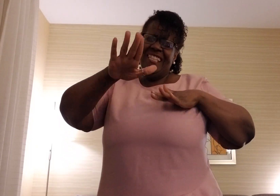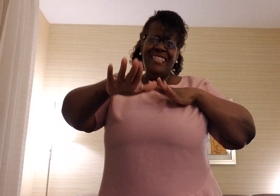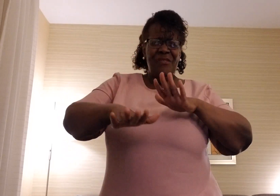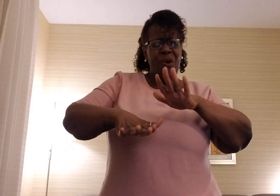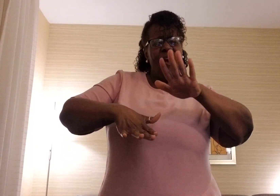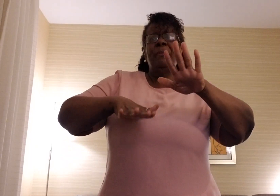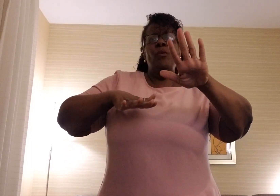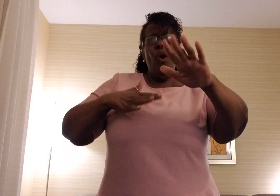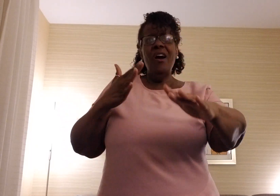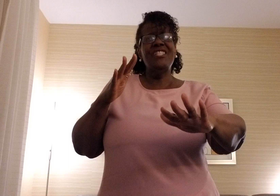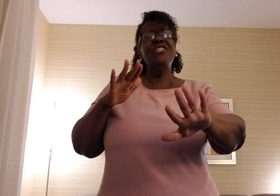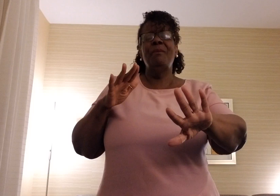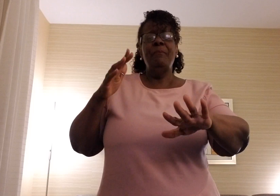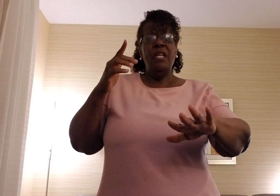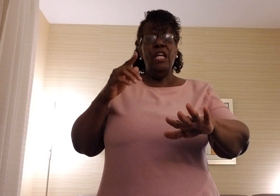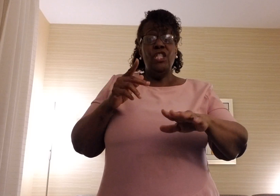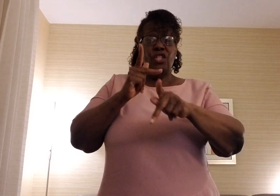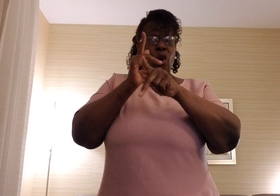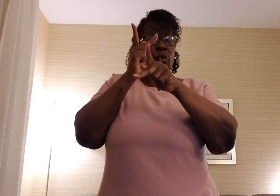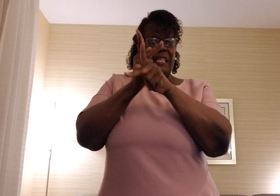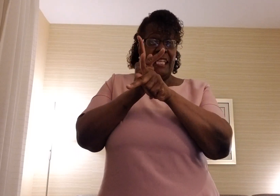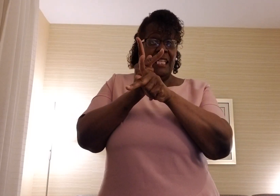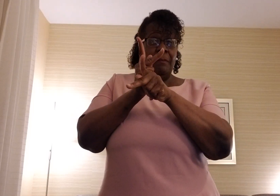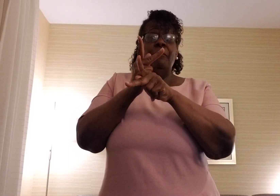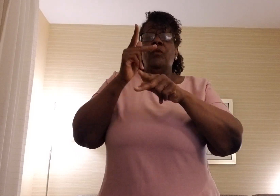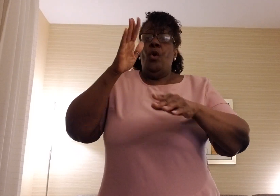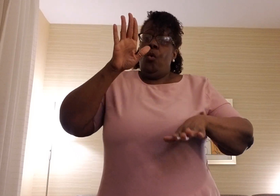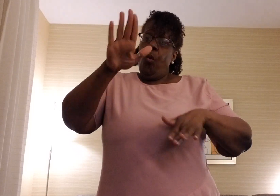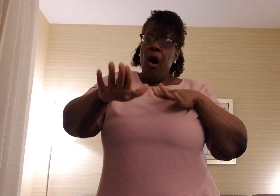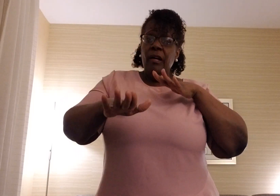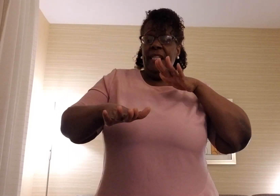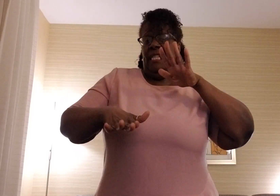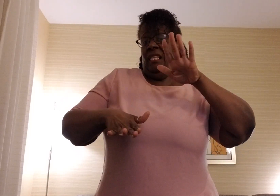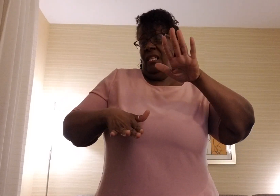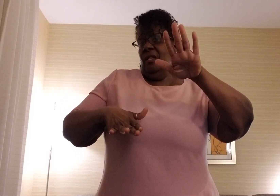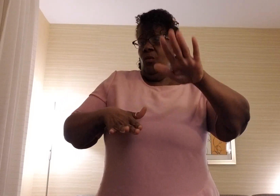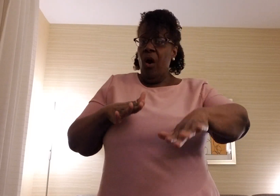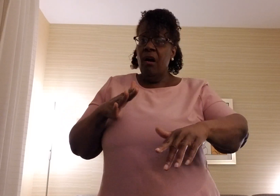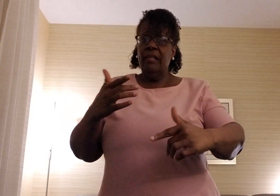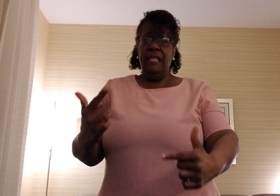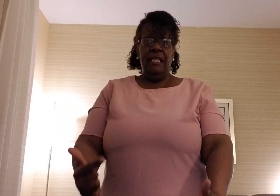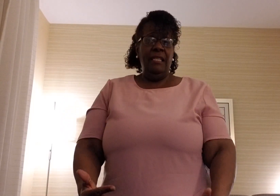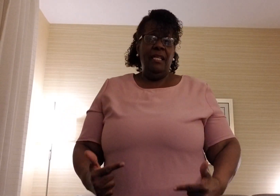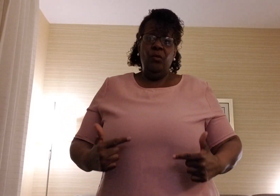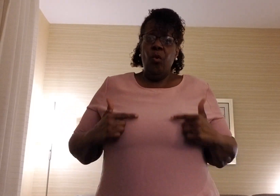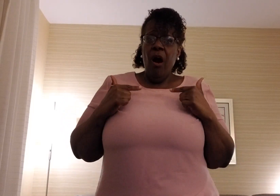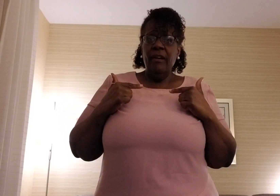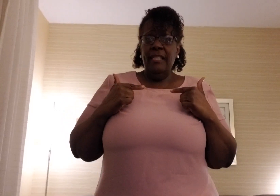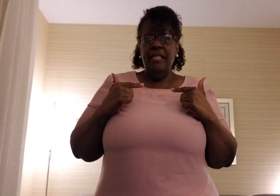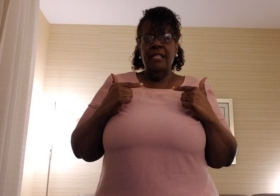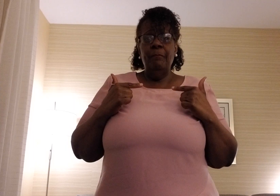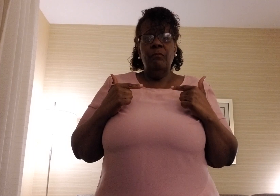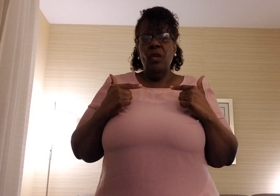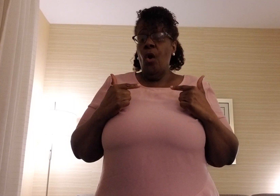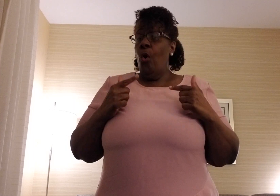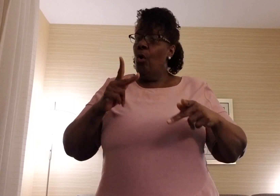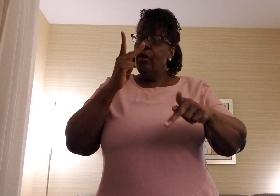and walk. Excuse me. So keep walking and walking and walking, or